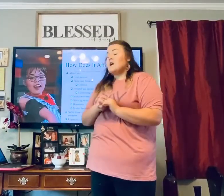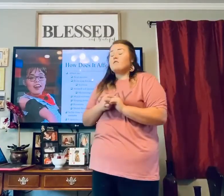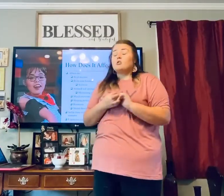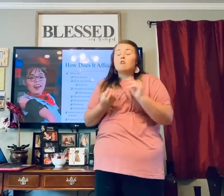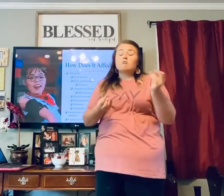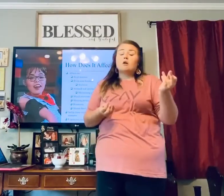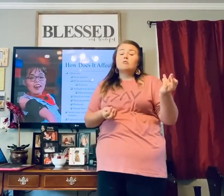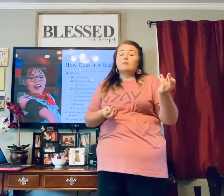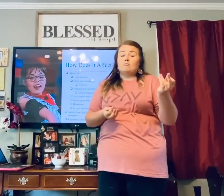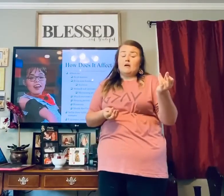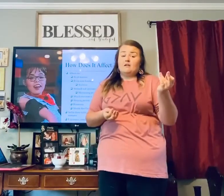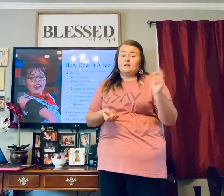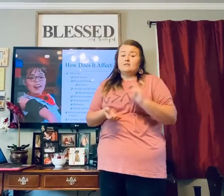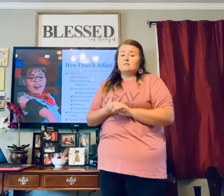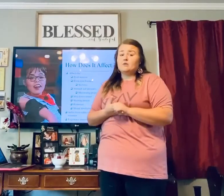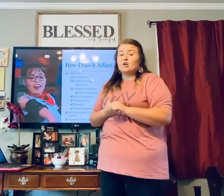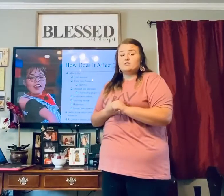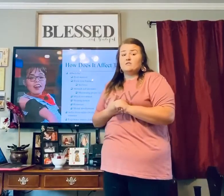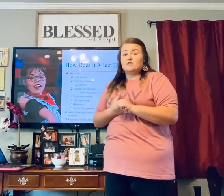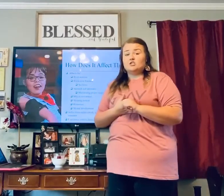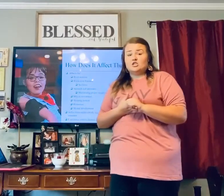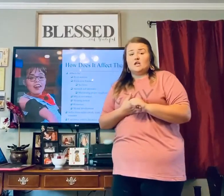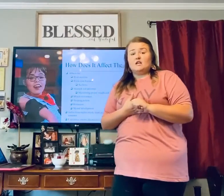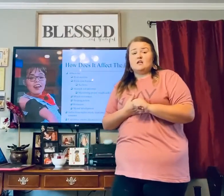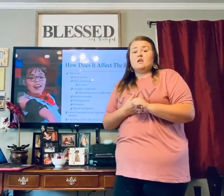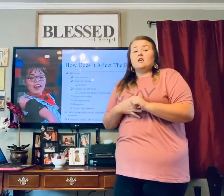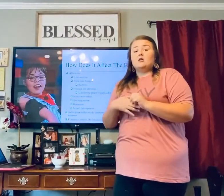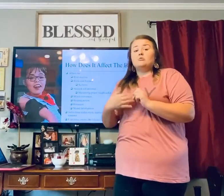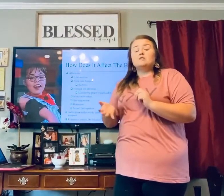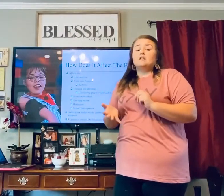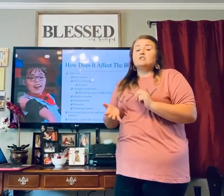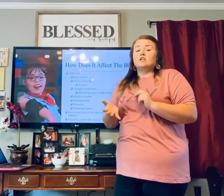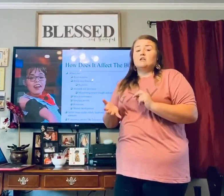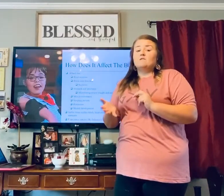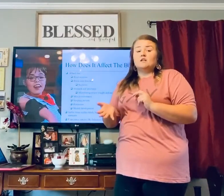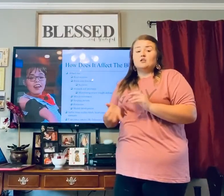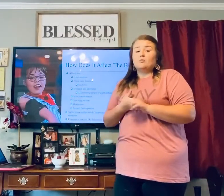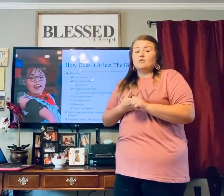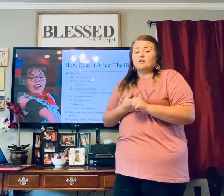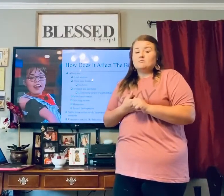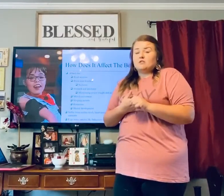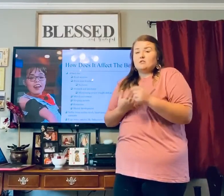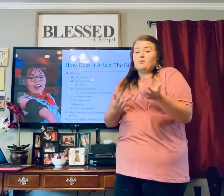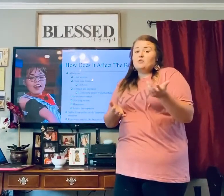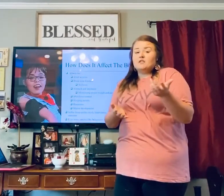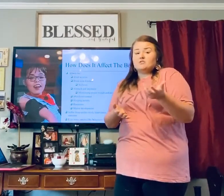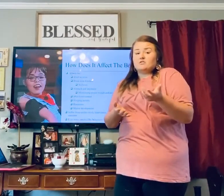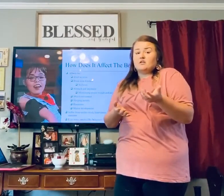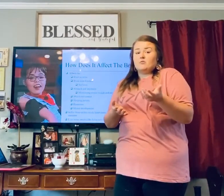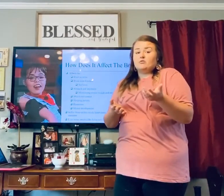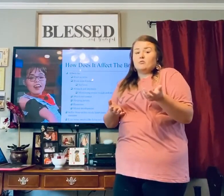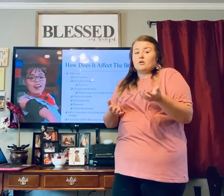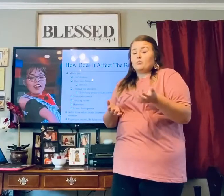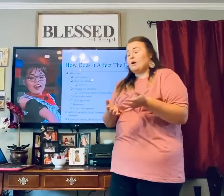have a hormonal imbalance because of this mutated gene affecting their proteins, because their proteins are unable to work